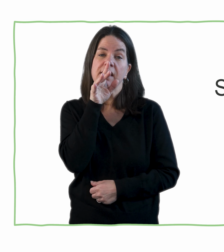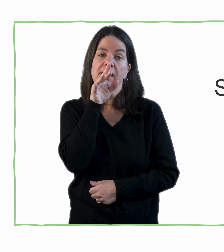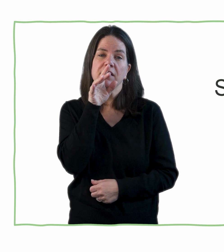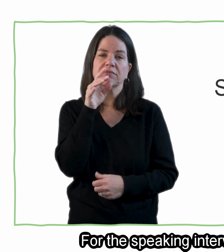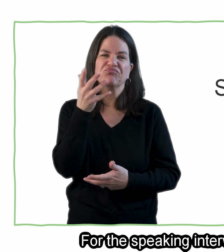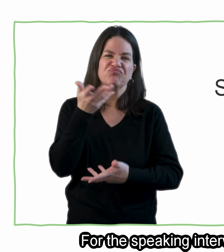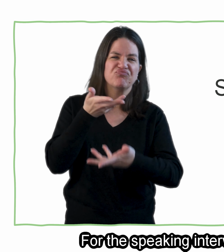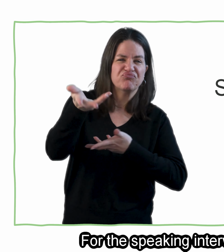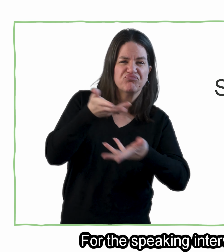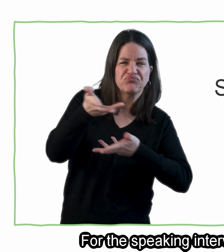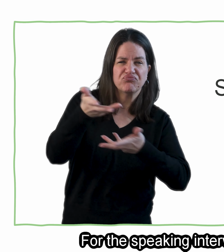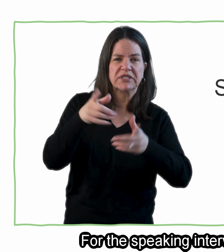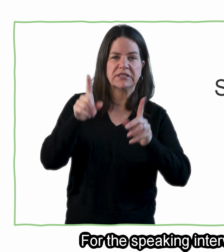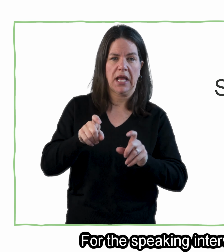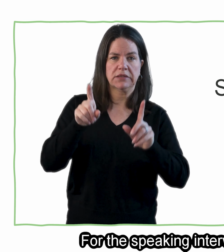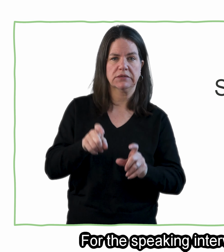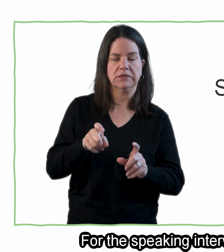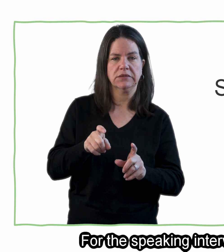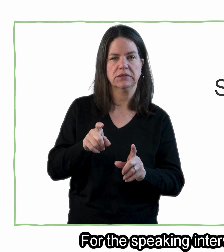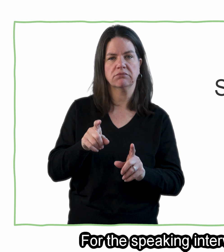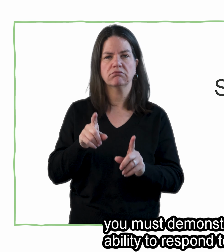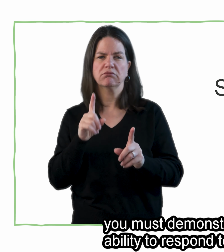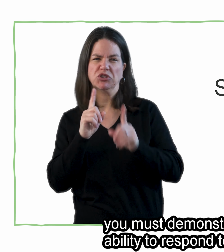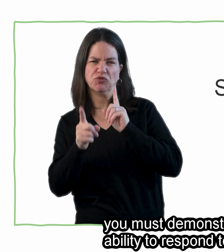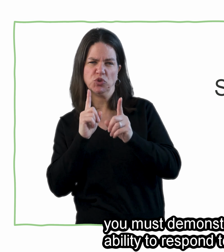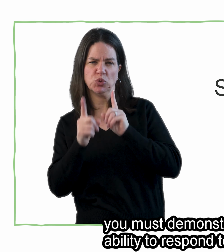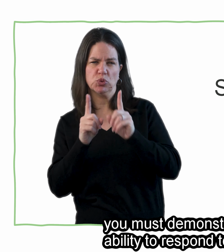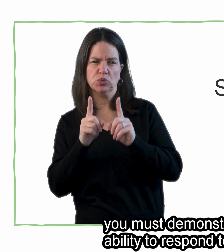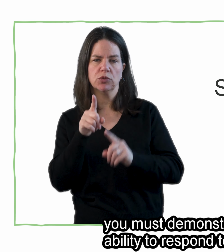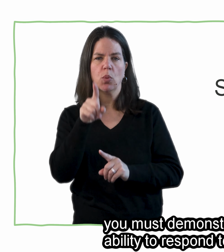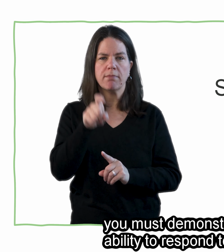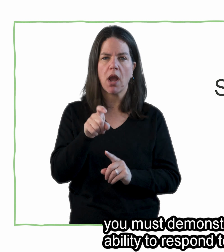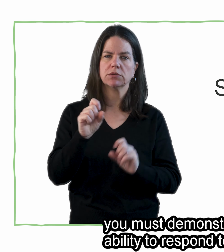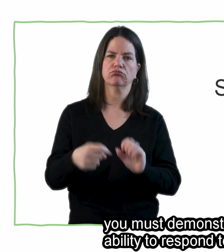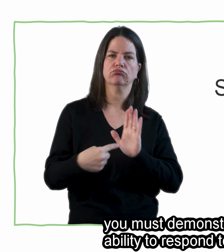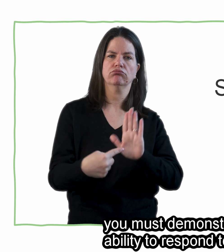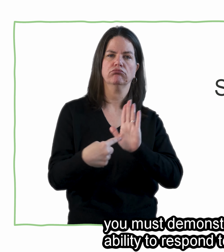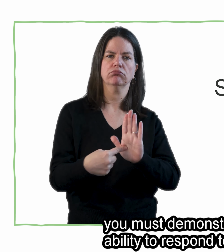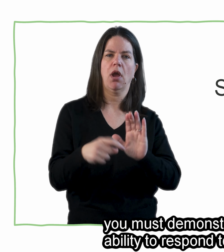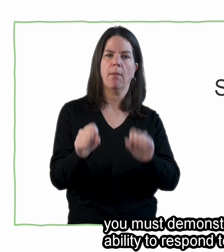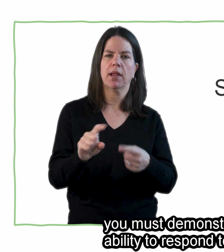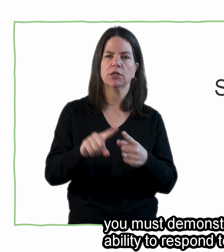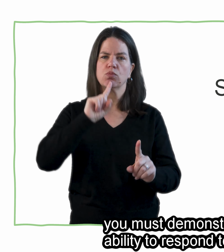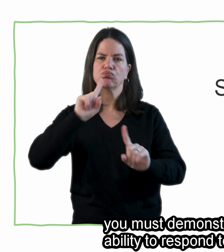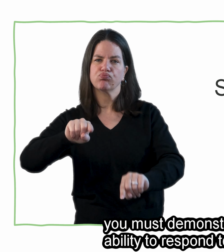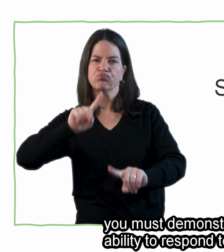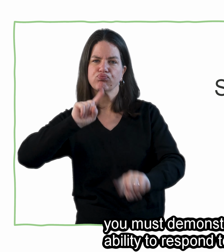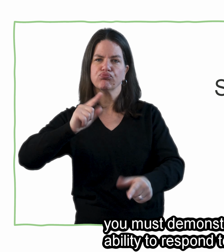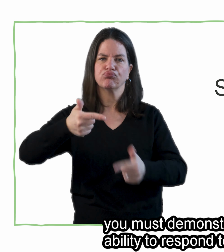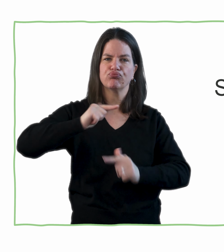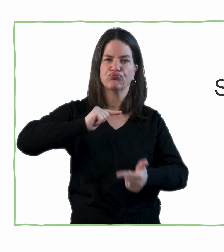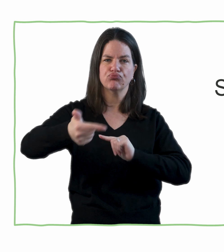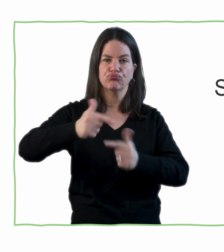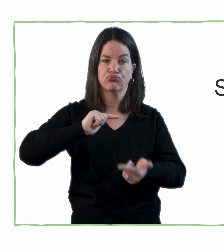For the speaking interview of the test, you must demonstrate your ability to respond to questions.